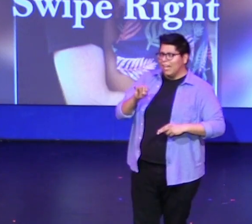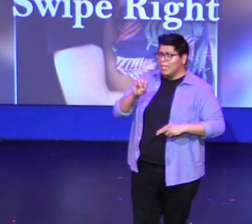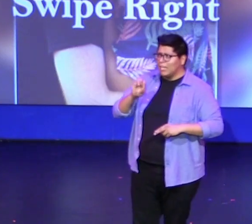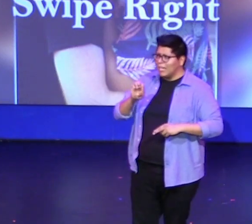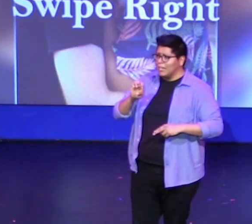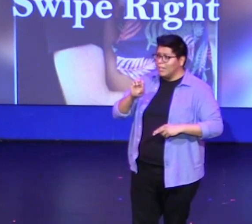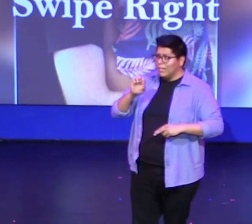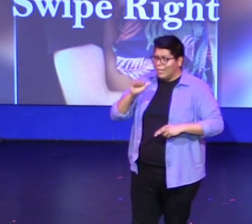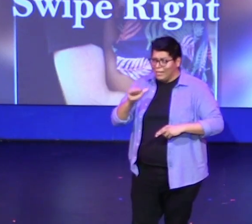is Jeaae.